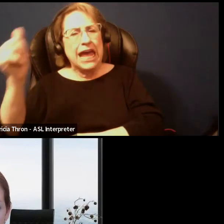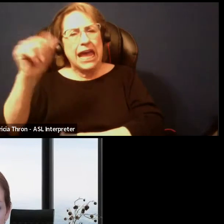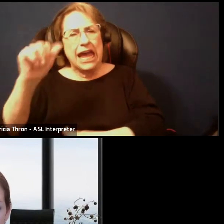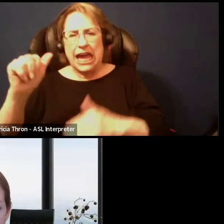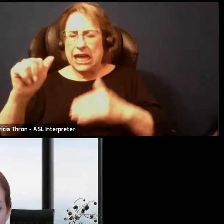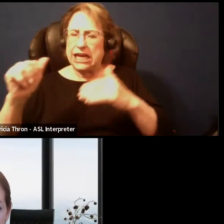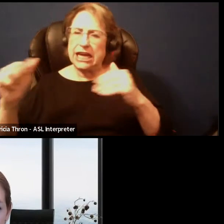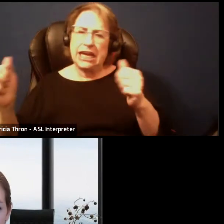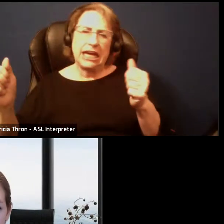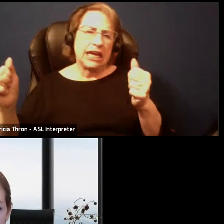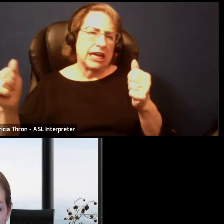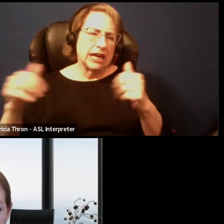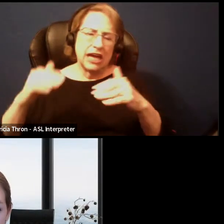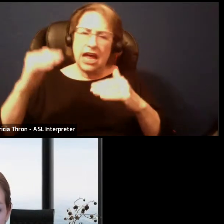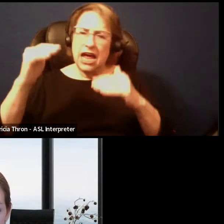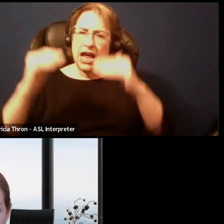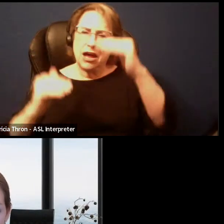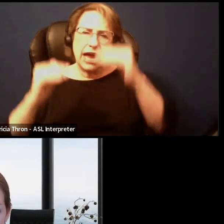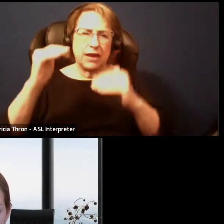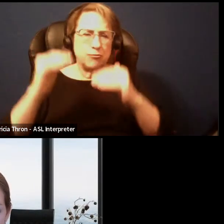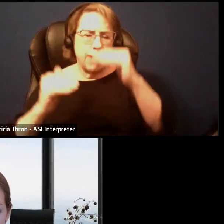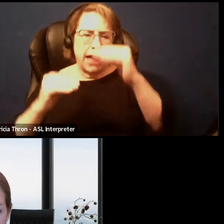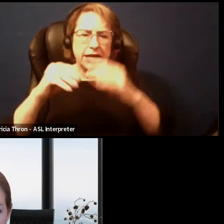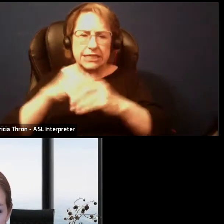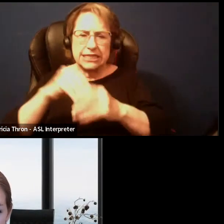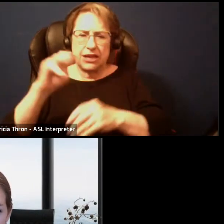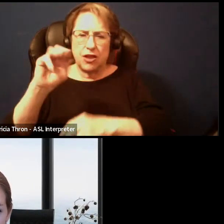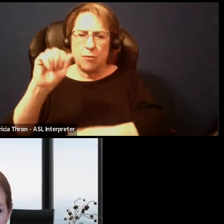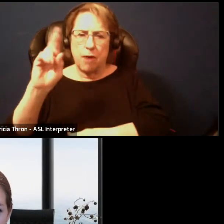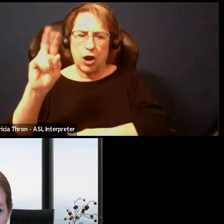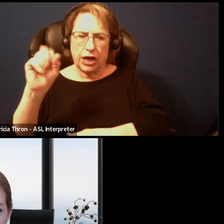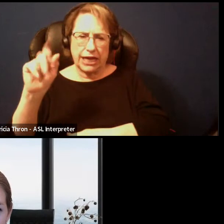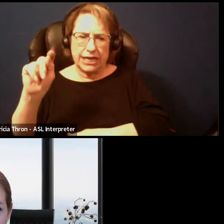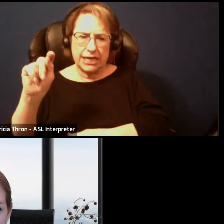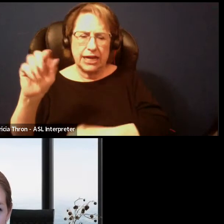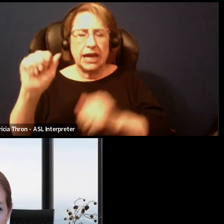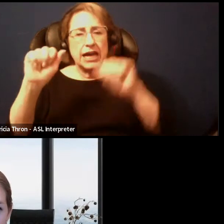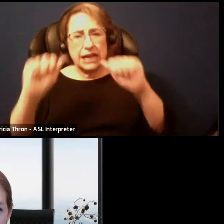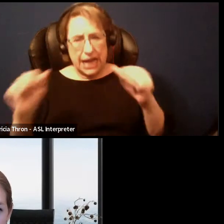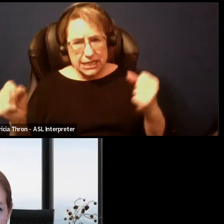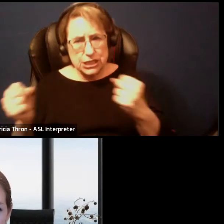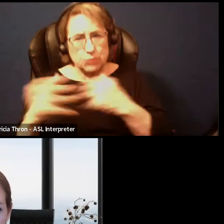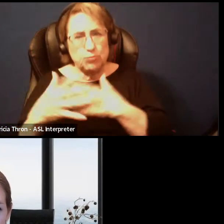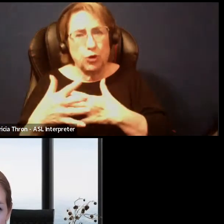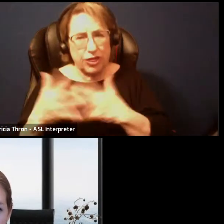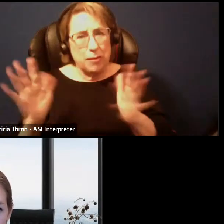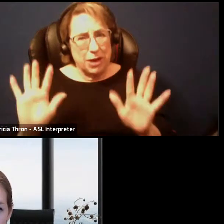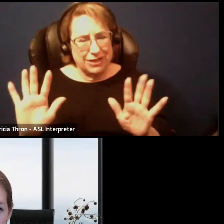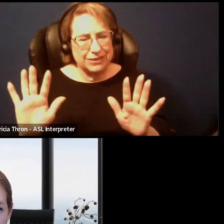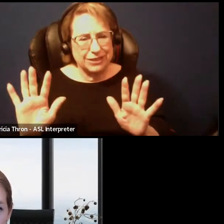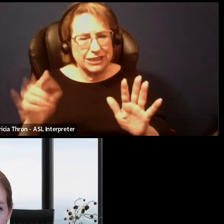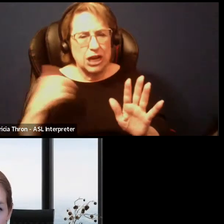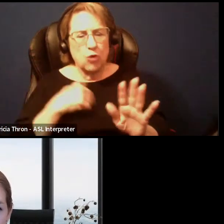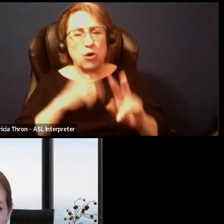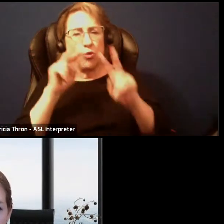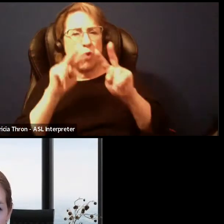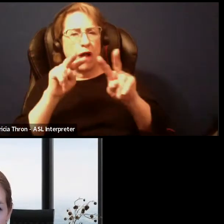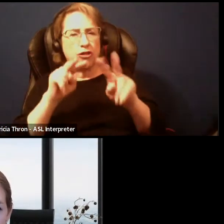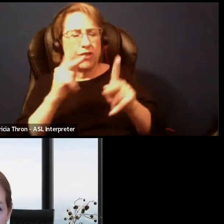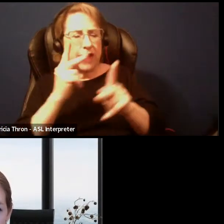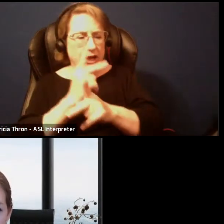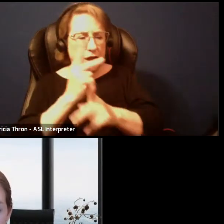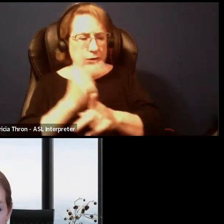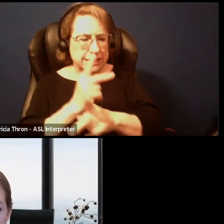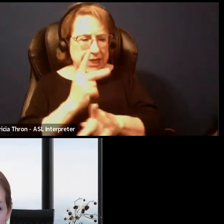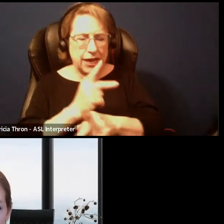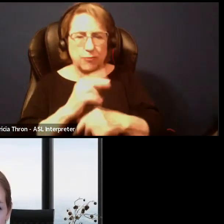spook the markets. So we'll be watching that very closely to see what